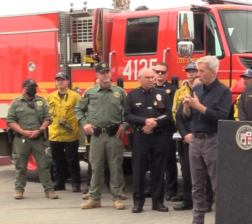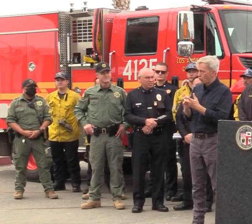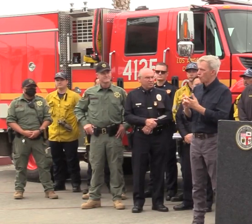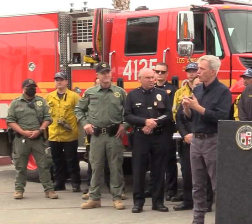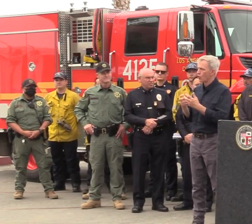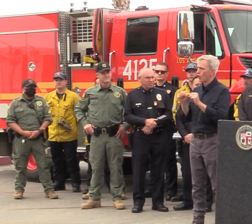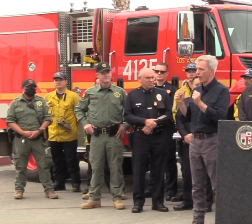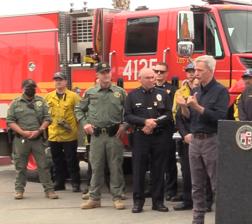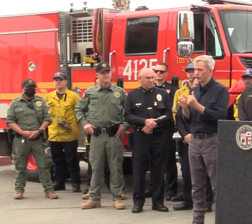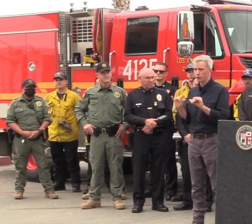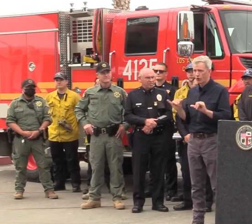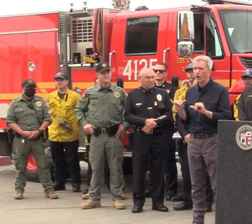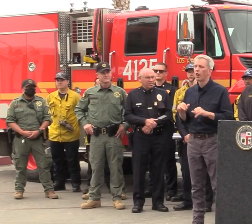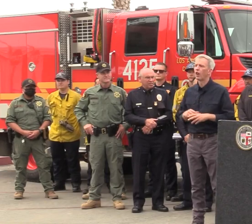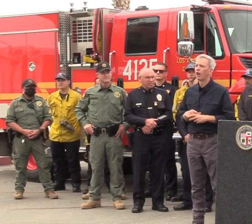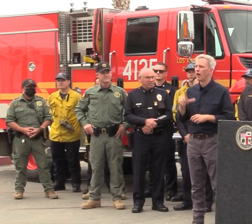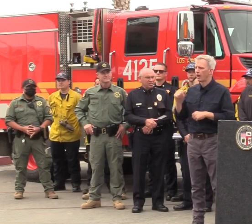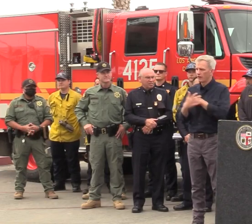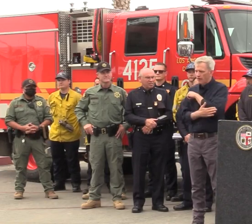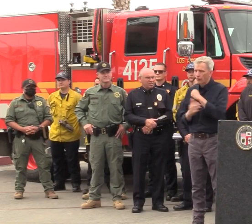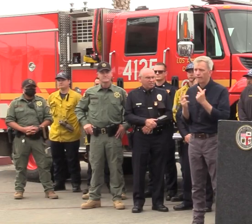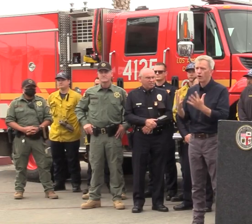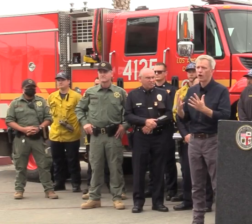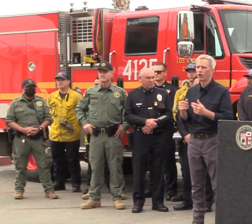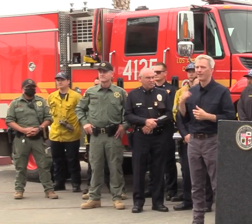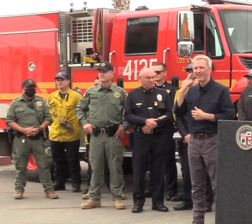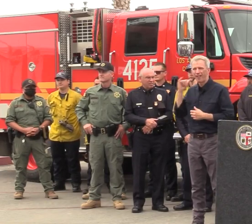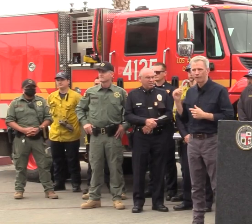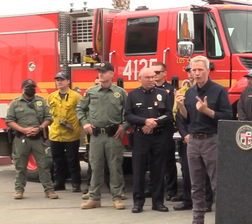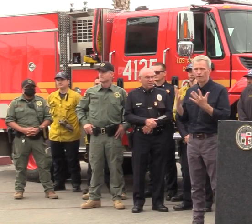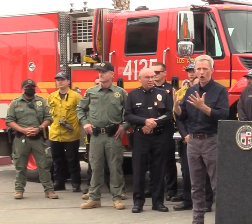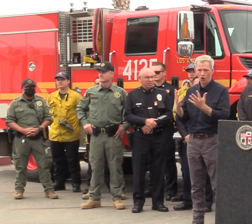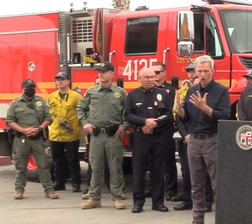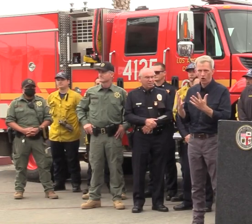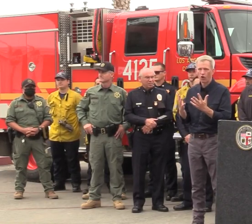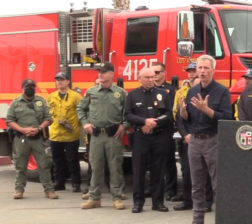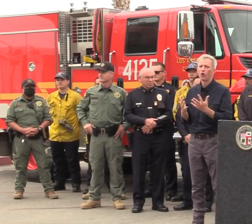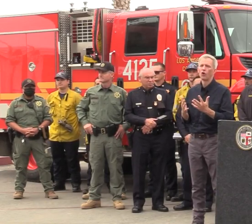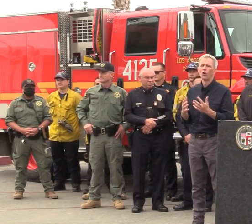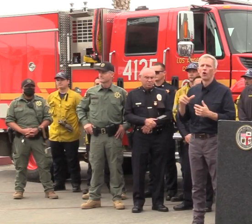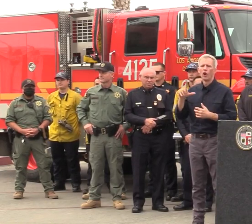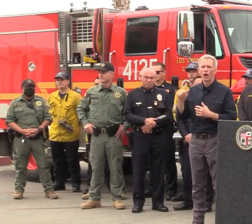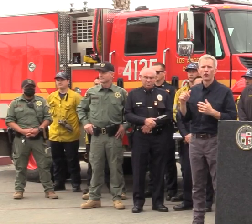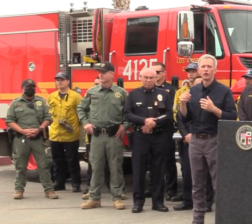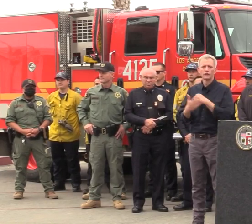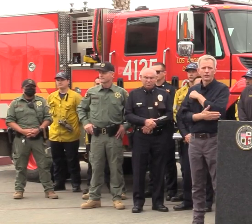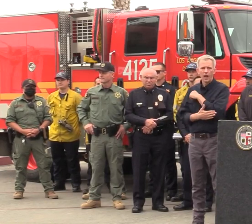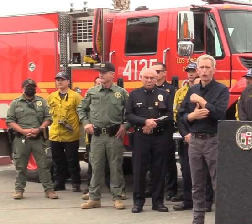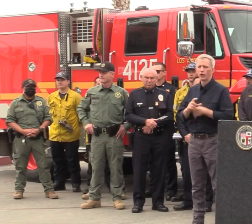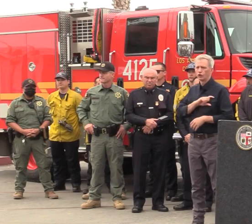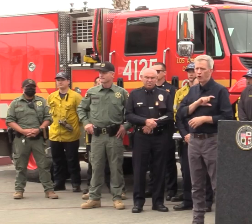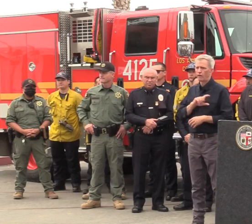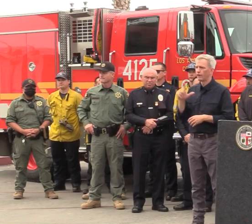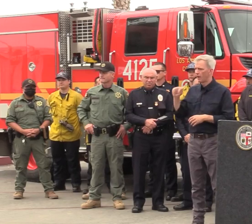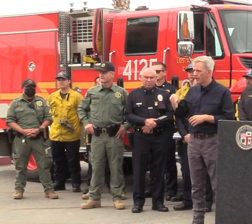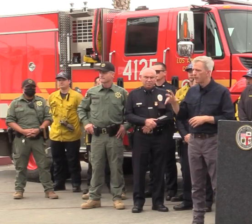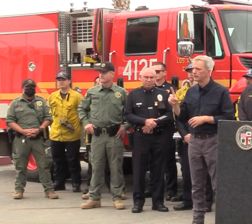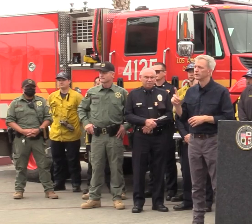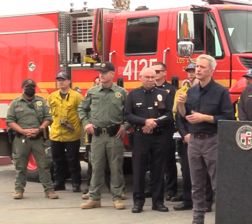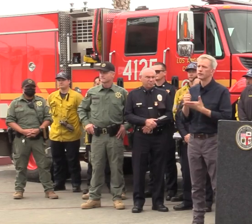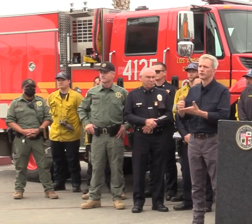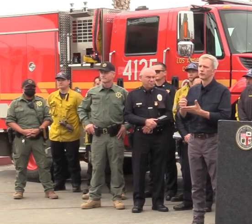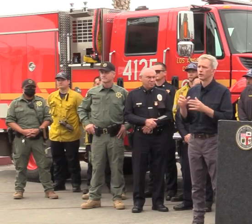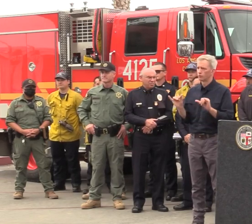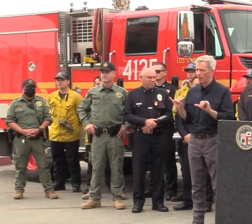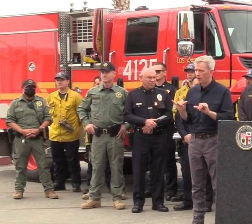some applause. We've got Los Angeles County Fire. We've got Cal Fire here as well. Los Angeles County Sheriff and LAPD assisting as well.